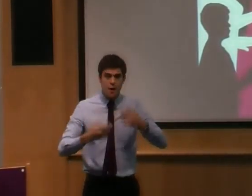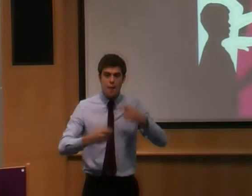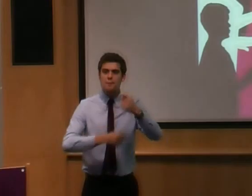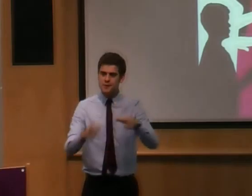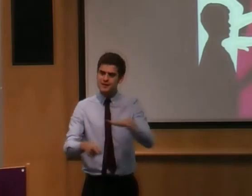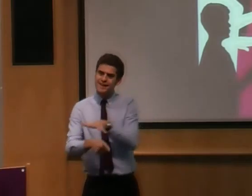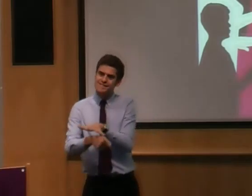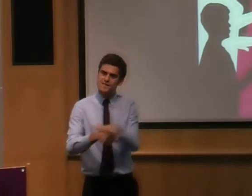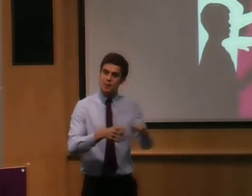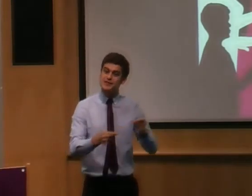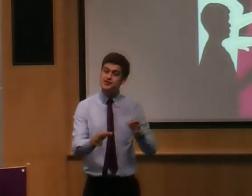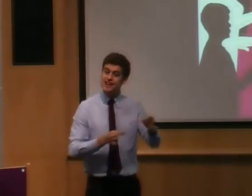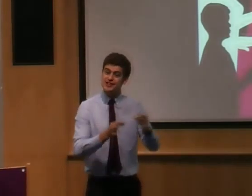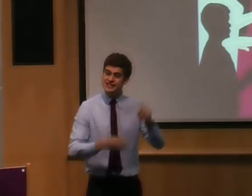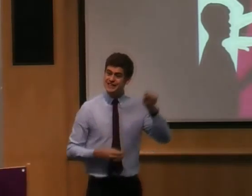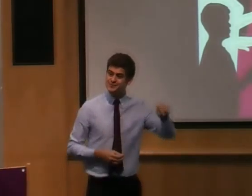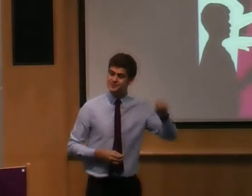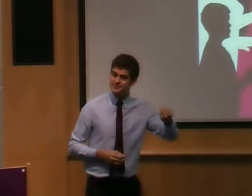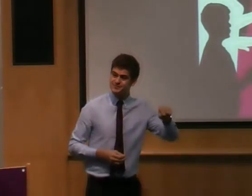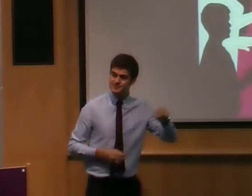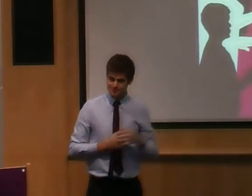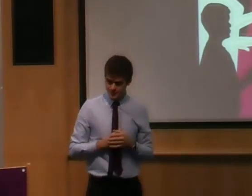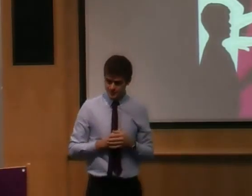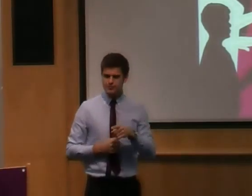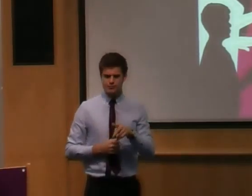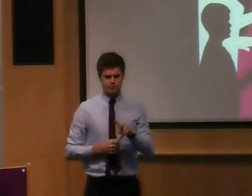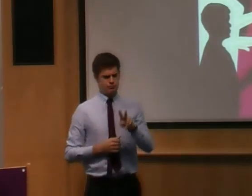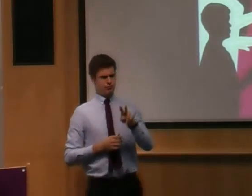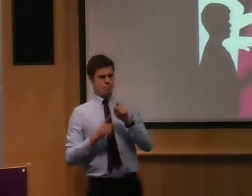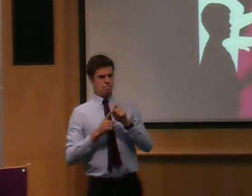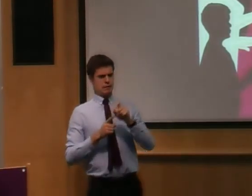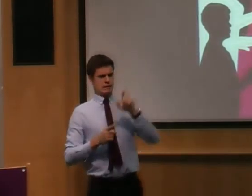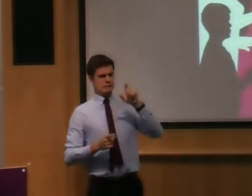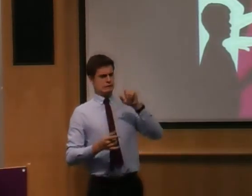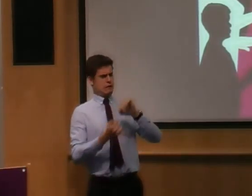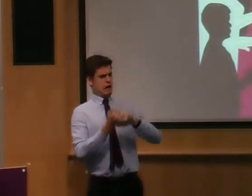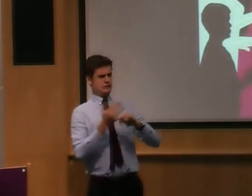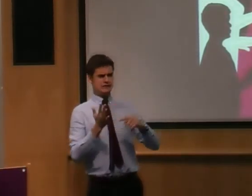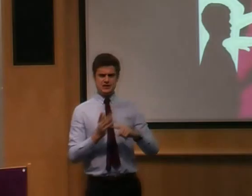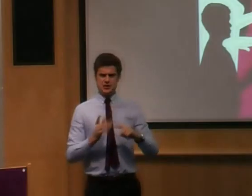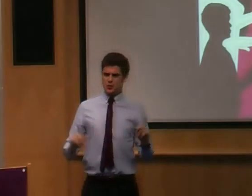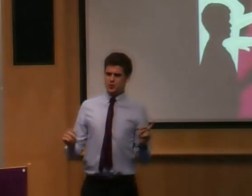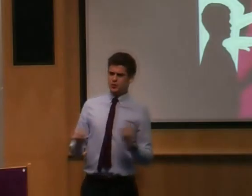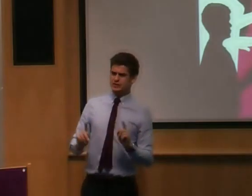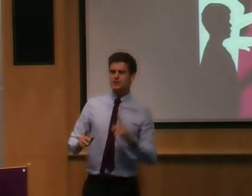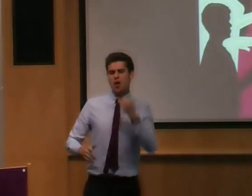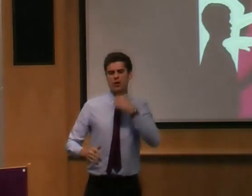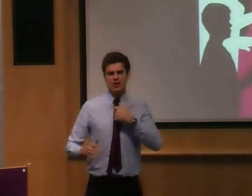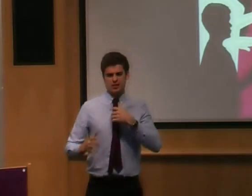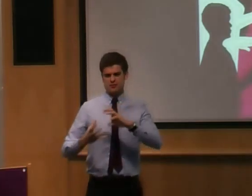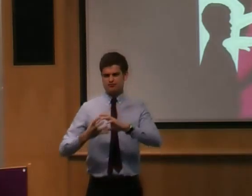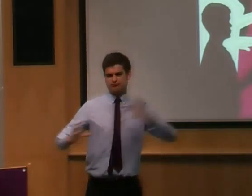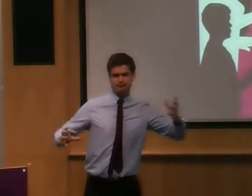really excellent way to move forward and influence the way that we make our strategies. Now, I've mentioned